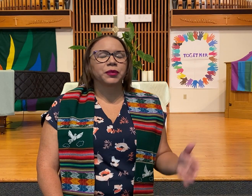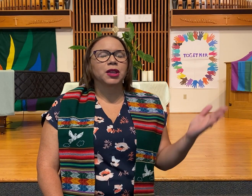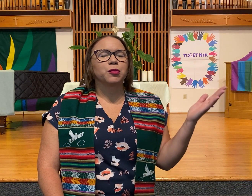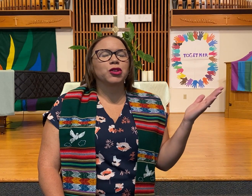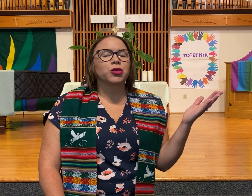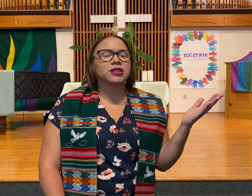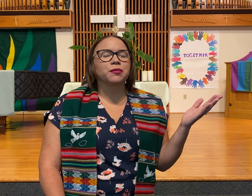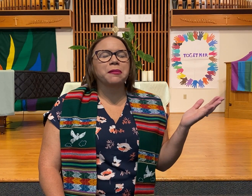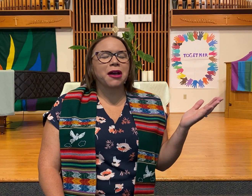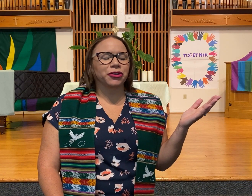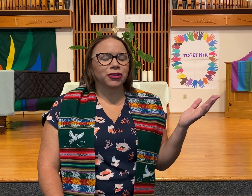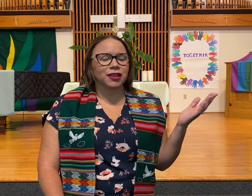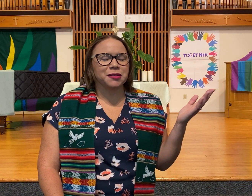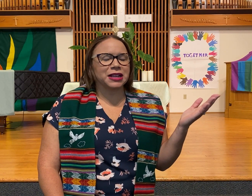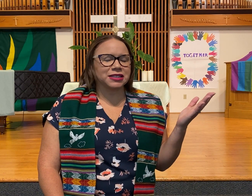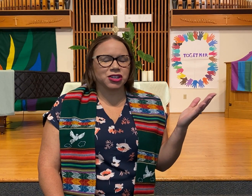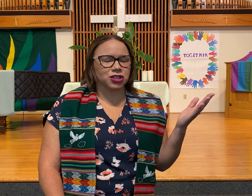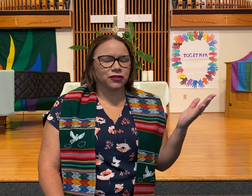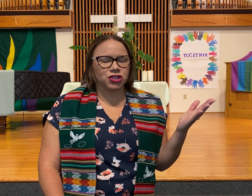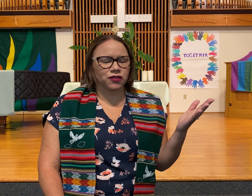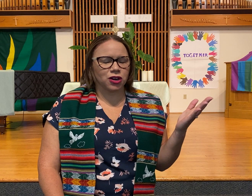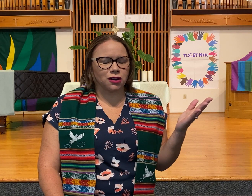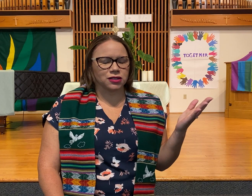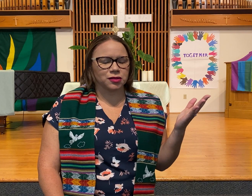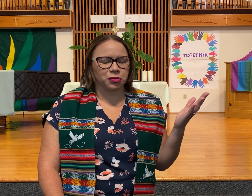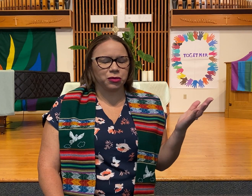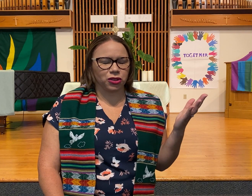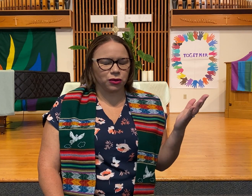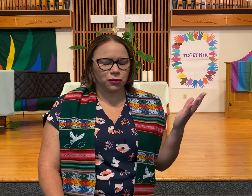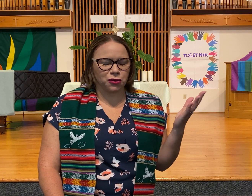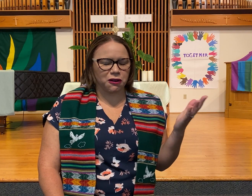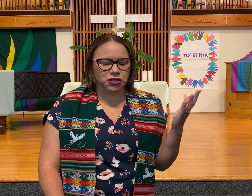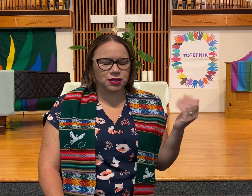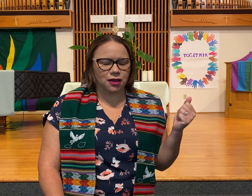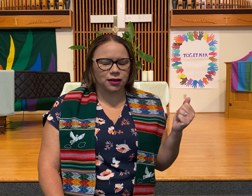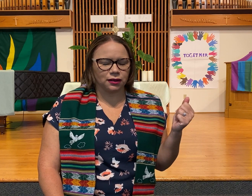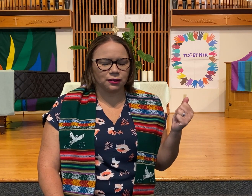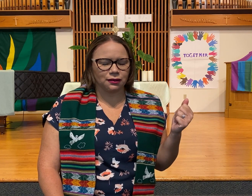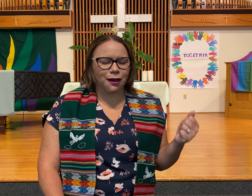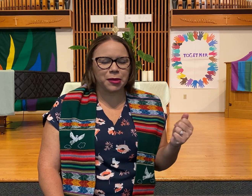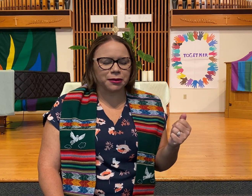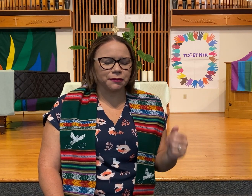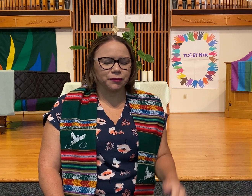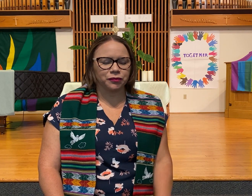May the words of my mouth and the meditation of each of our hearts be with you, O gracious God. Amen.